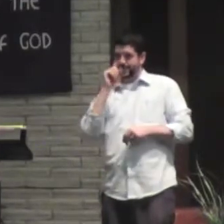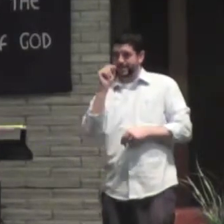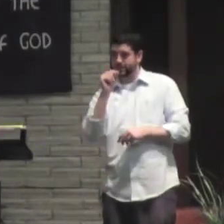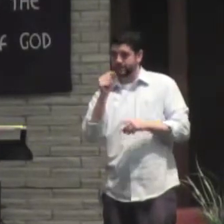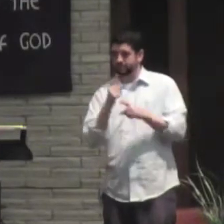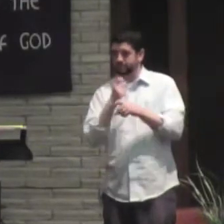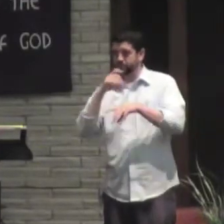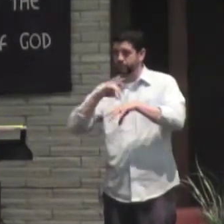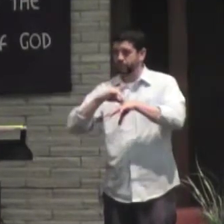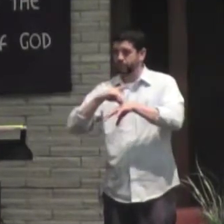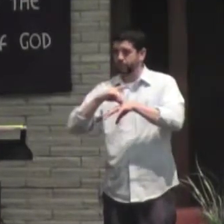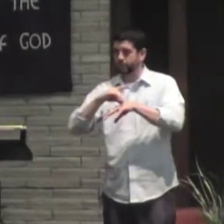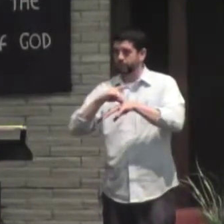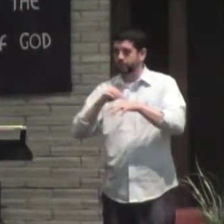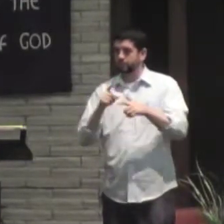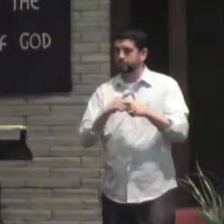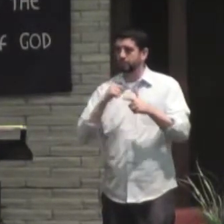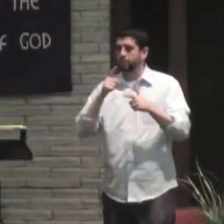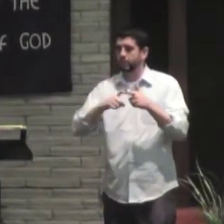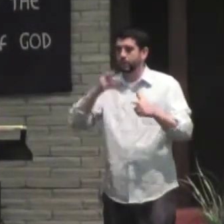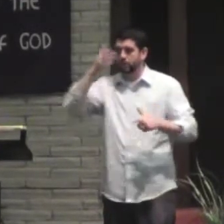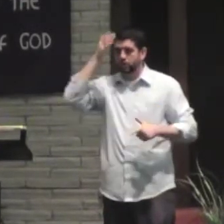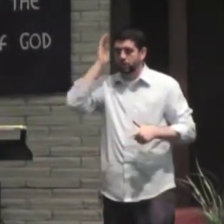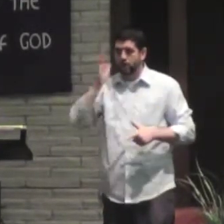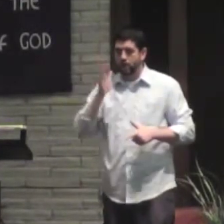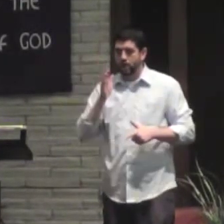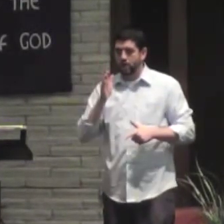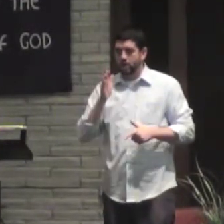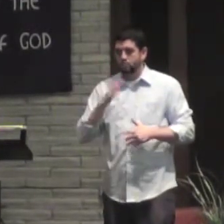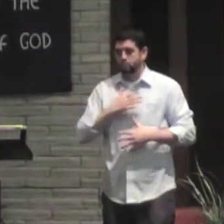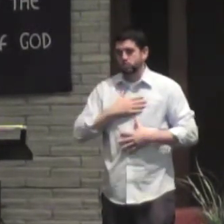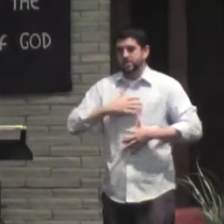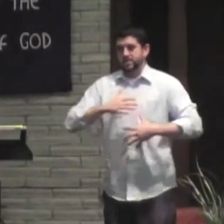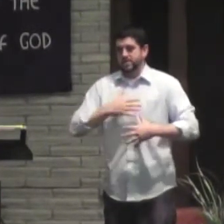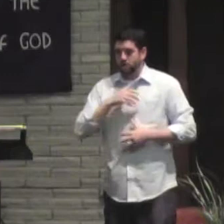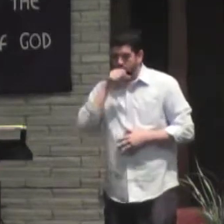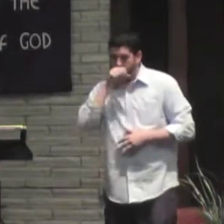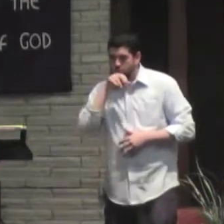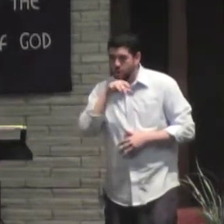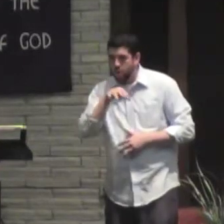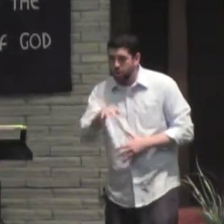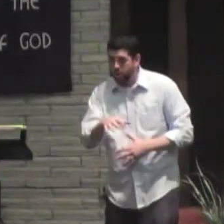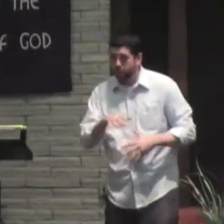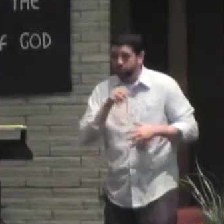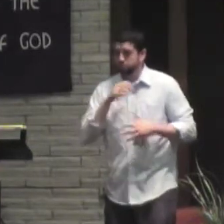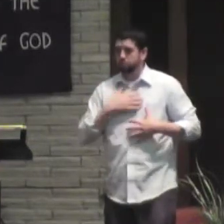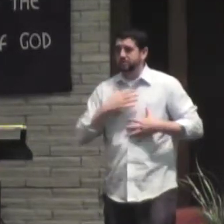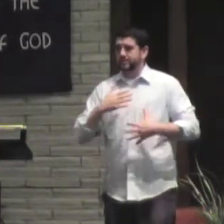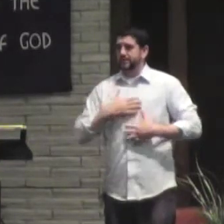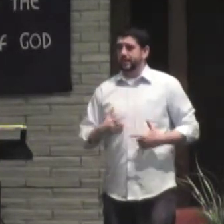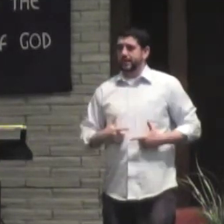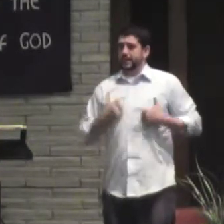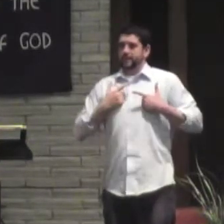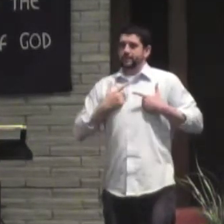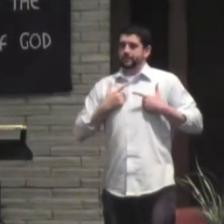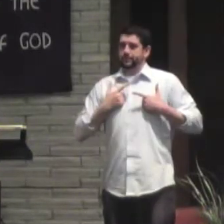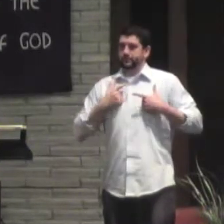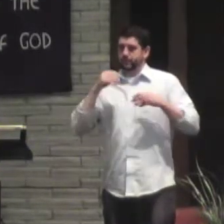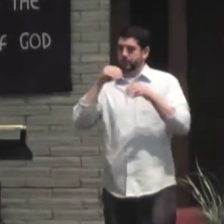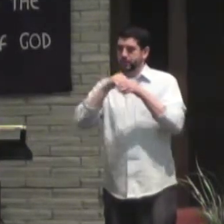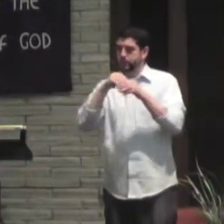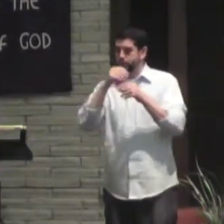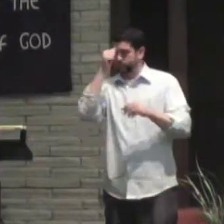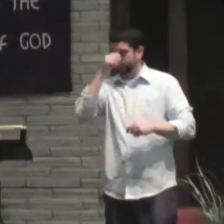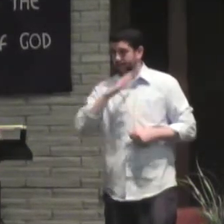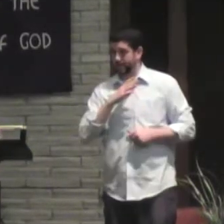earth, and then God breathed life into man. The Hebrew